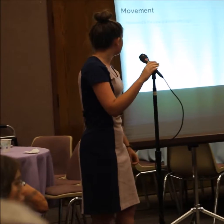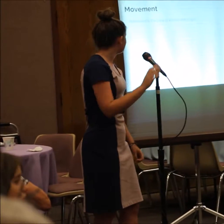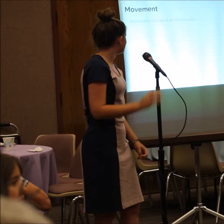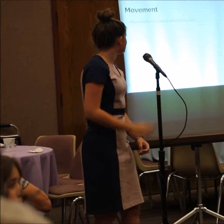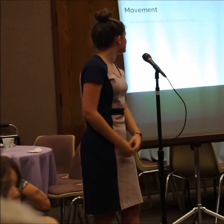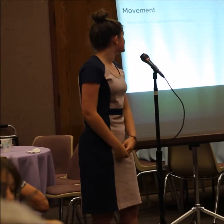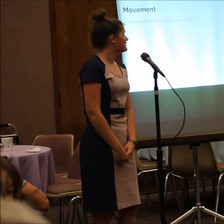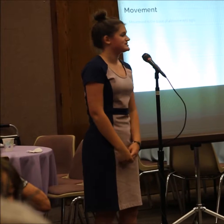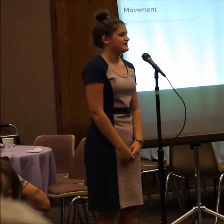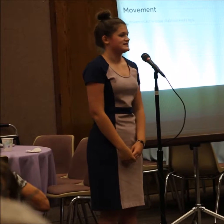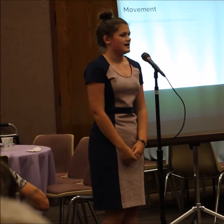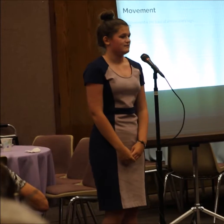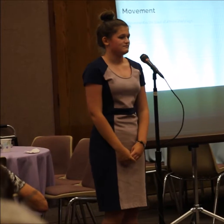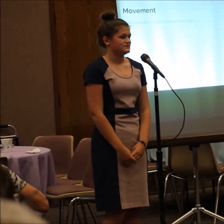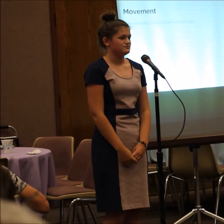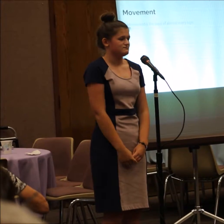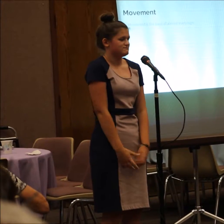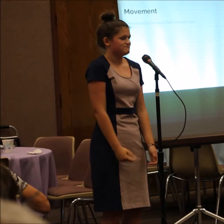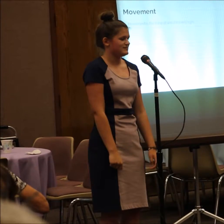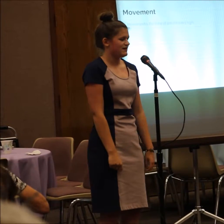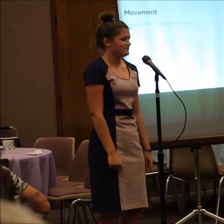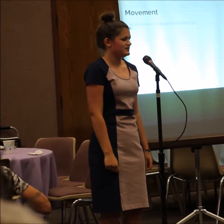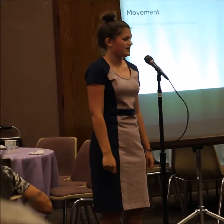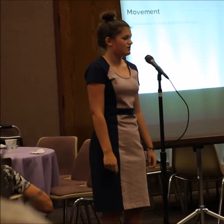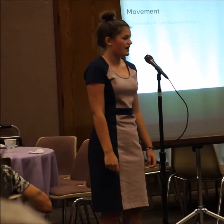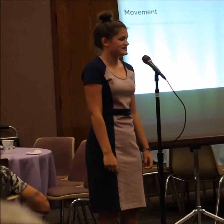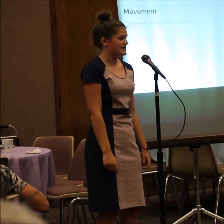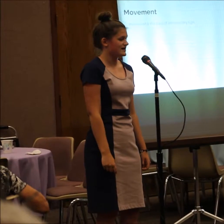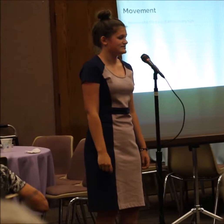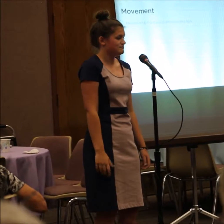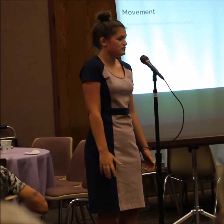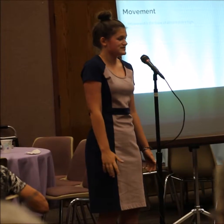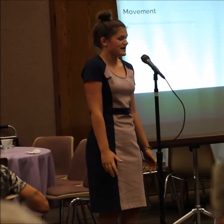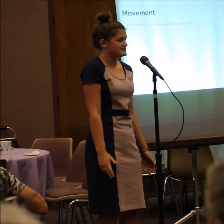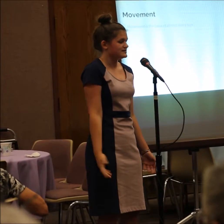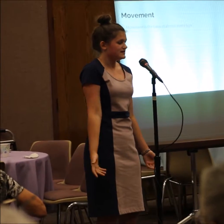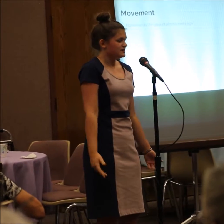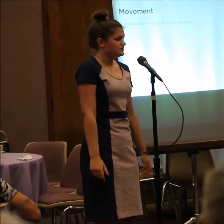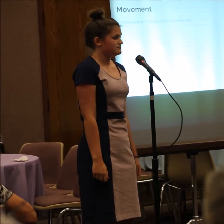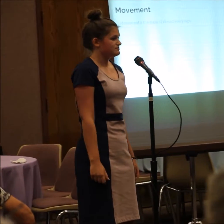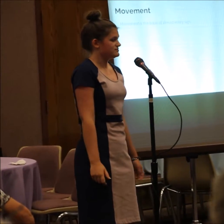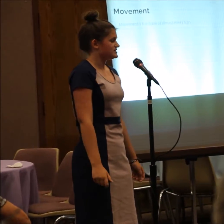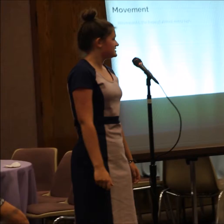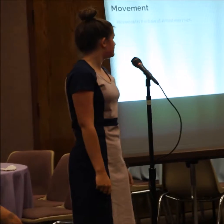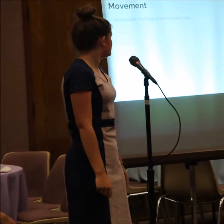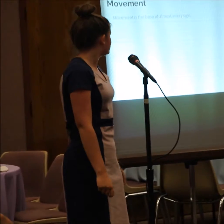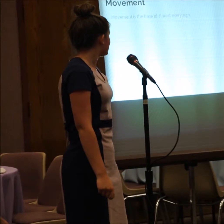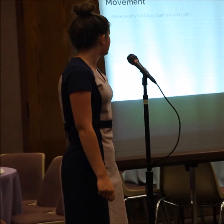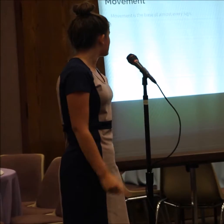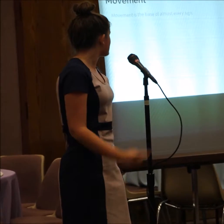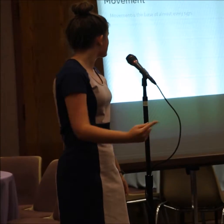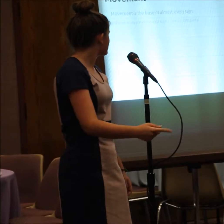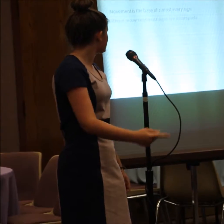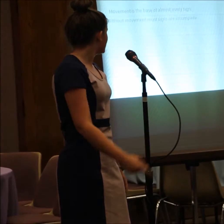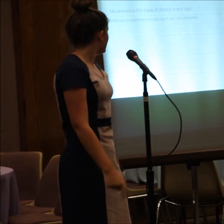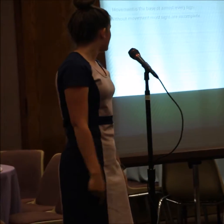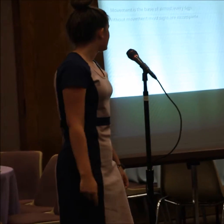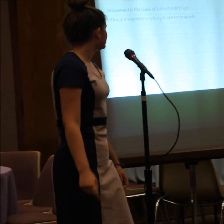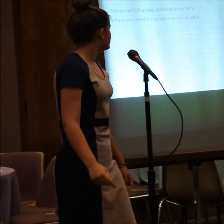Movement is the base of almost any sign. You can't really, a lot of signs, most signs, you just need movement. Without